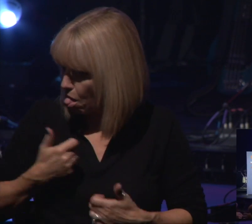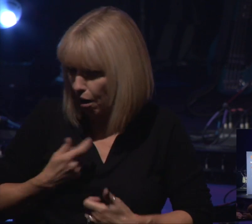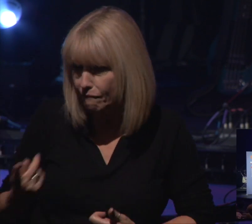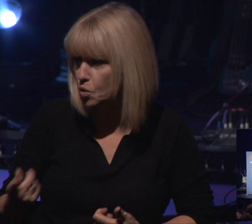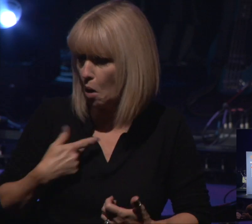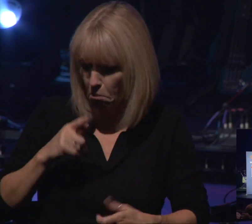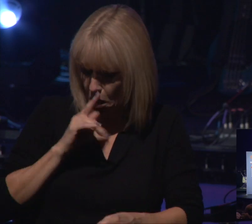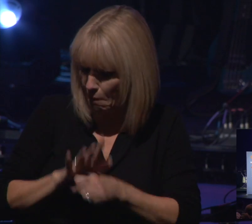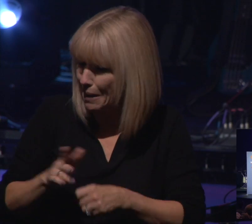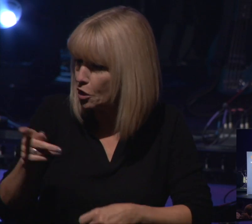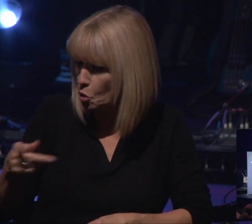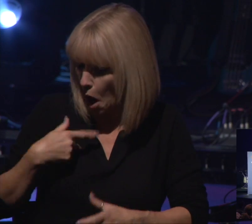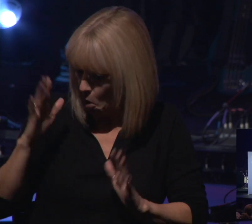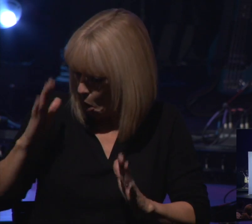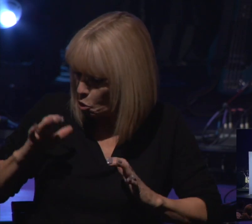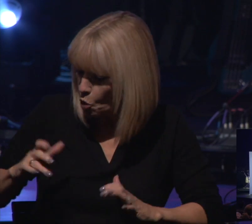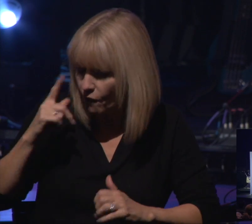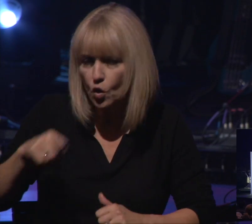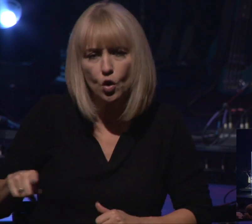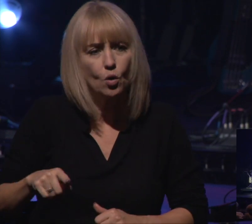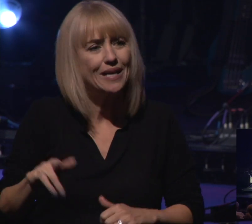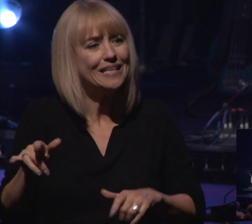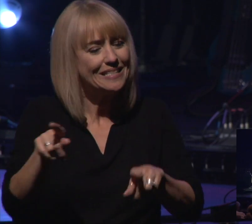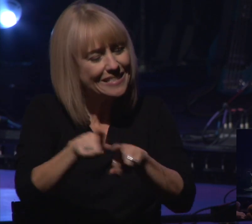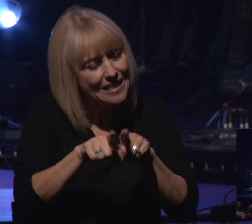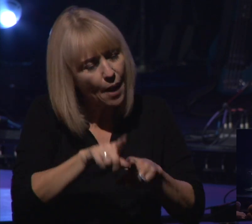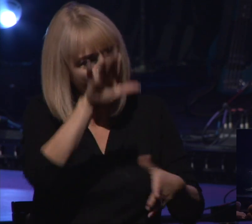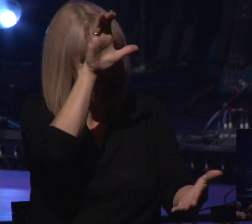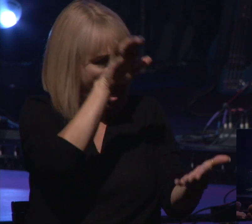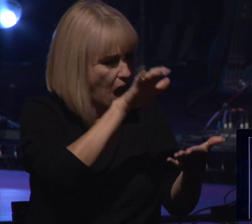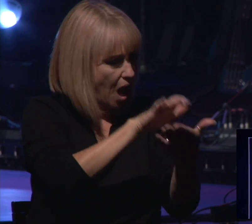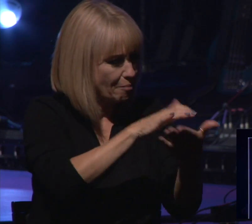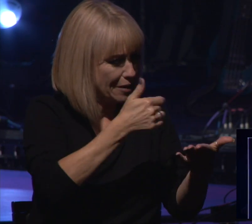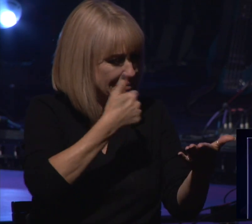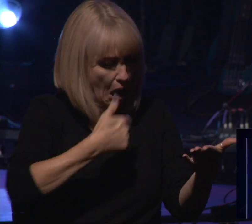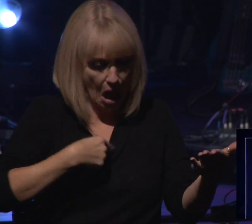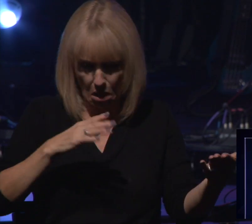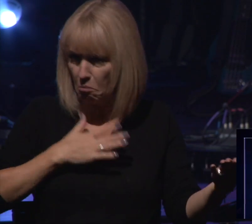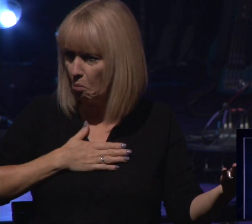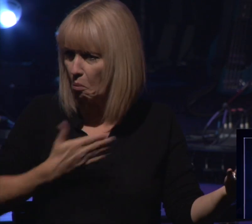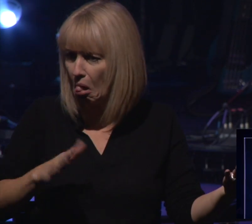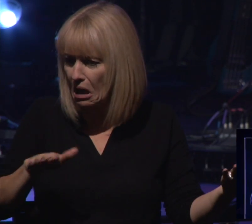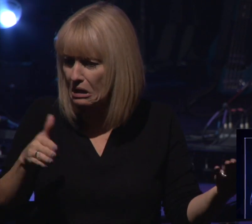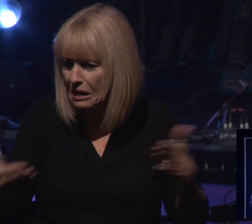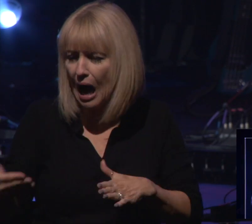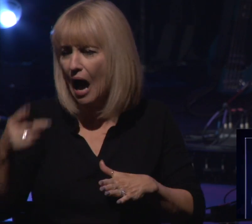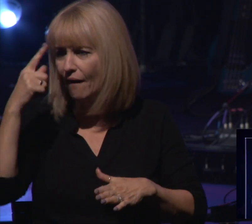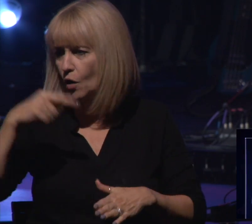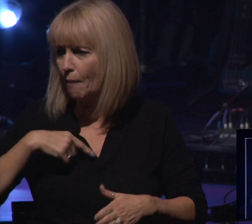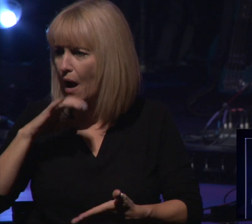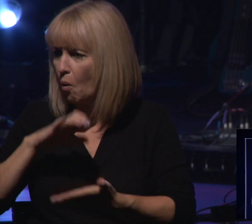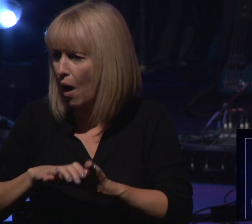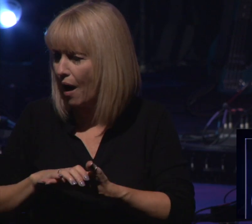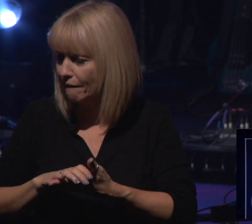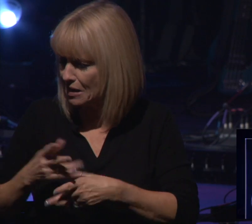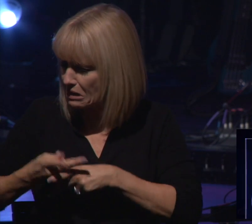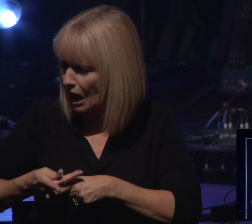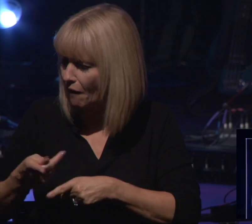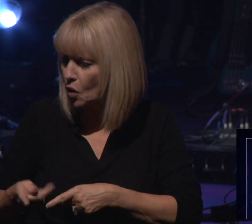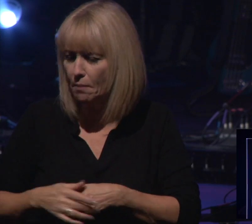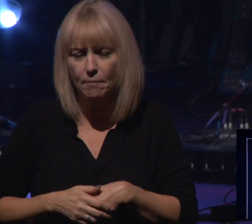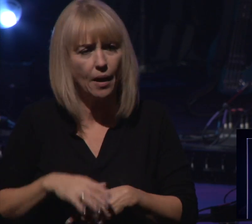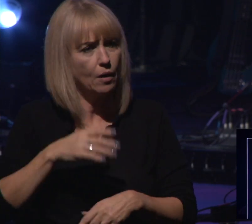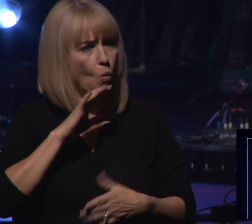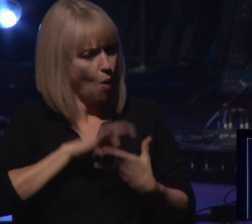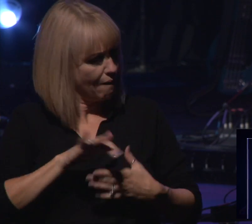would die for you because I love you, I'm committed to you, I'll do everything I can for you. It's a husband saying, I would die for my wife, to care for